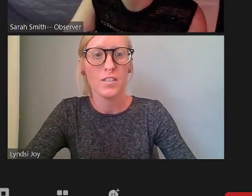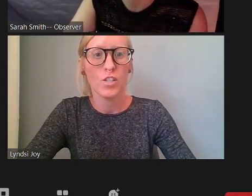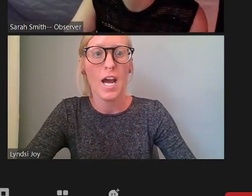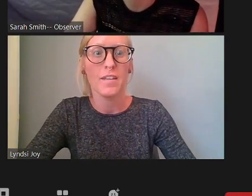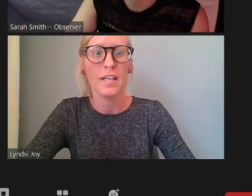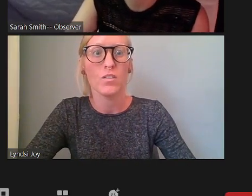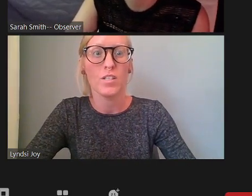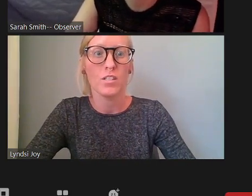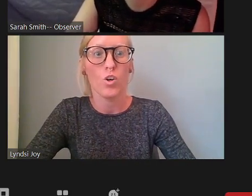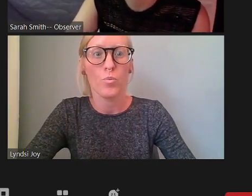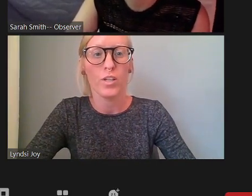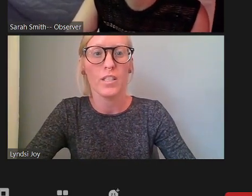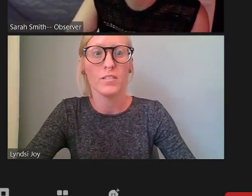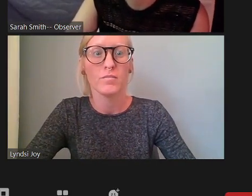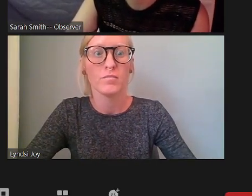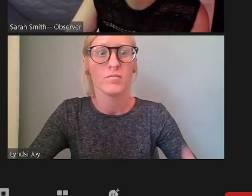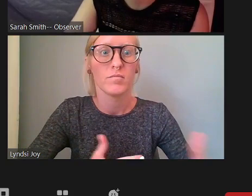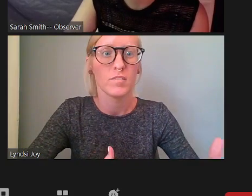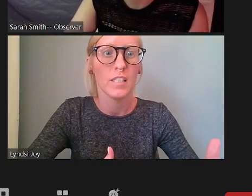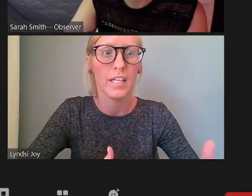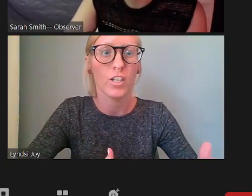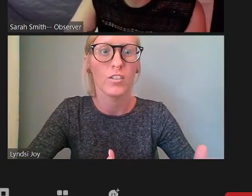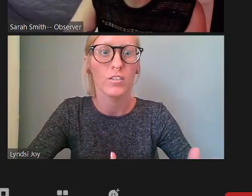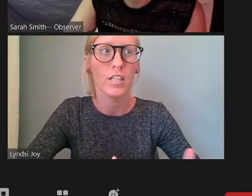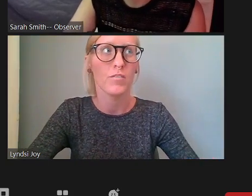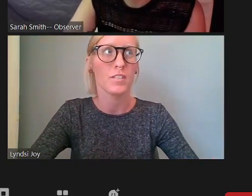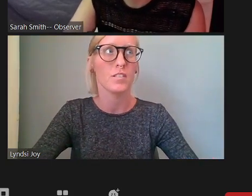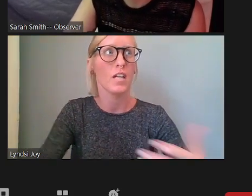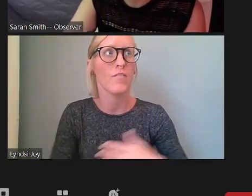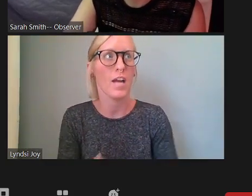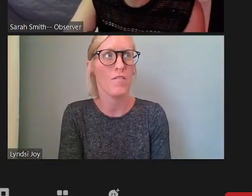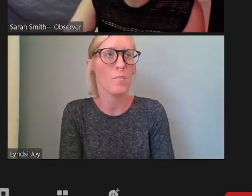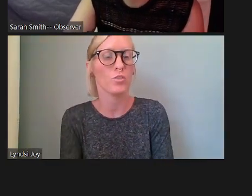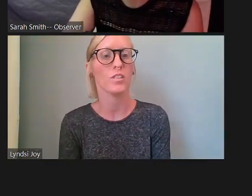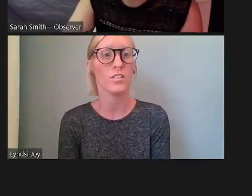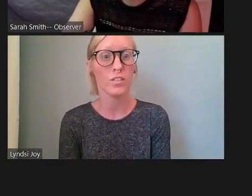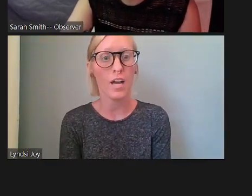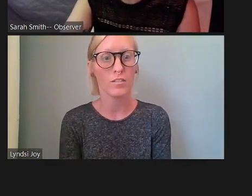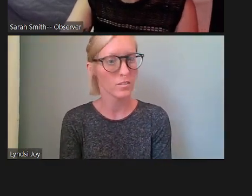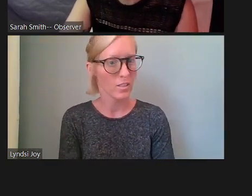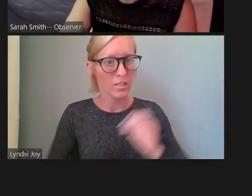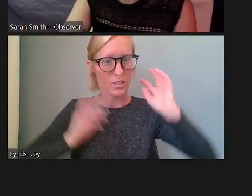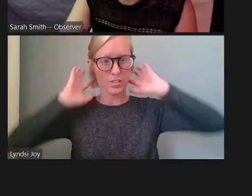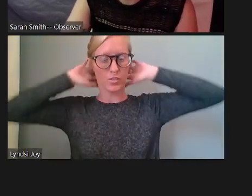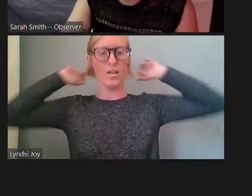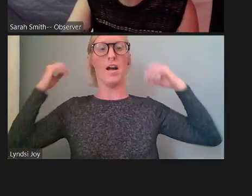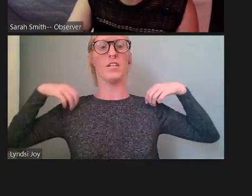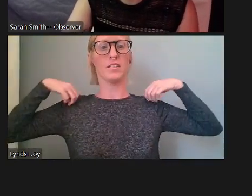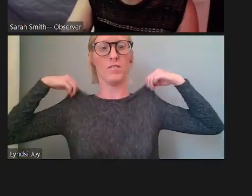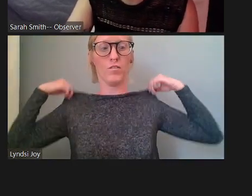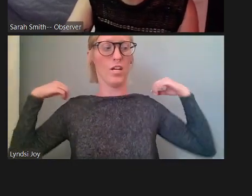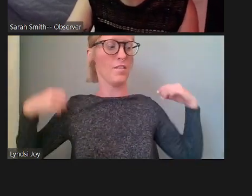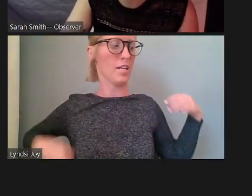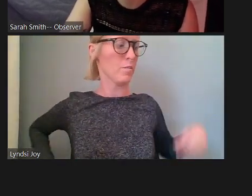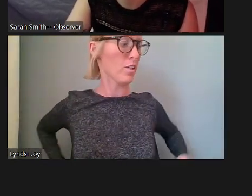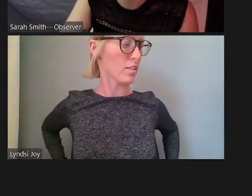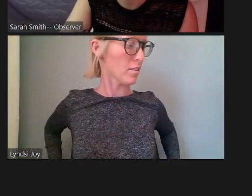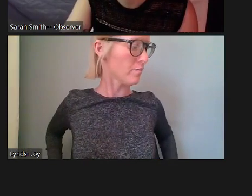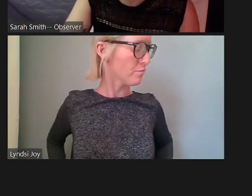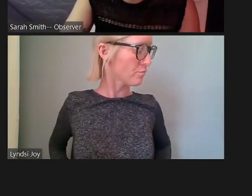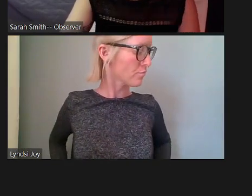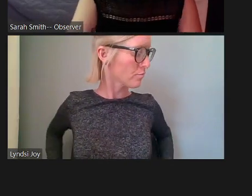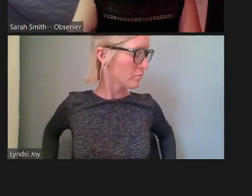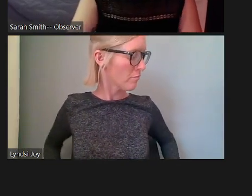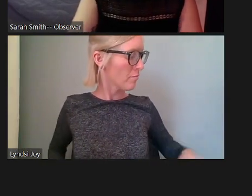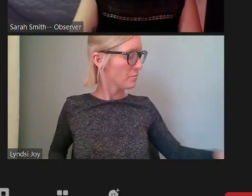I see the chat, and then I can always incorporate it later if I have the opportunity. So yeah, let's do that because I've never had that experience.